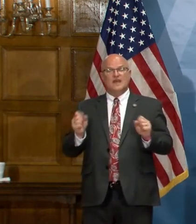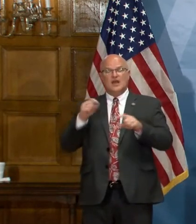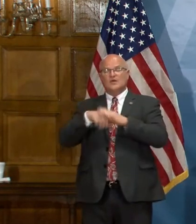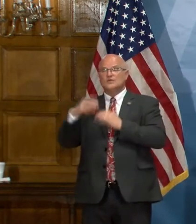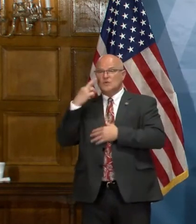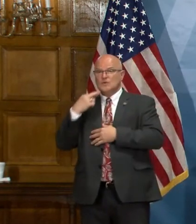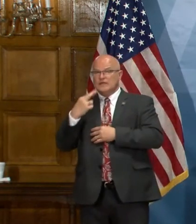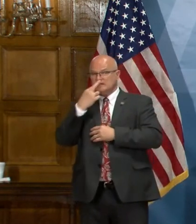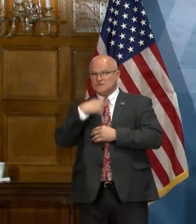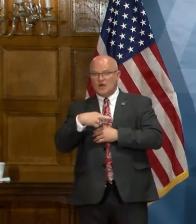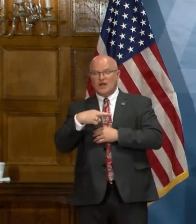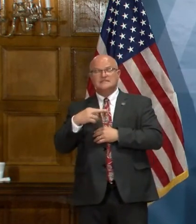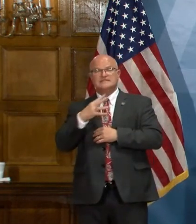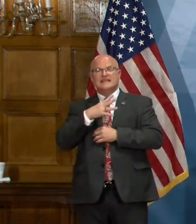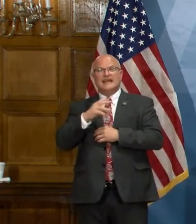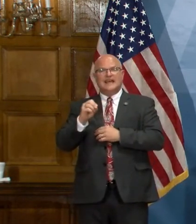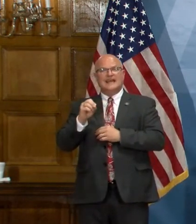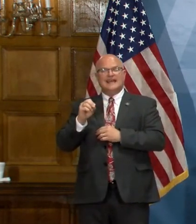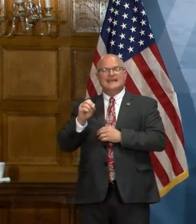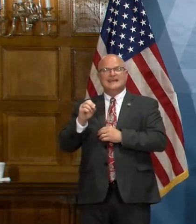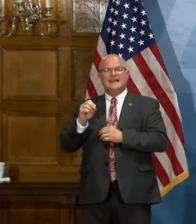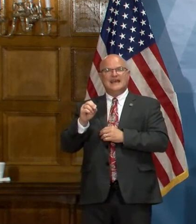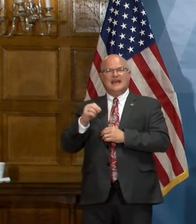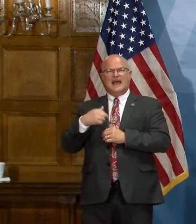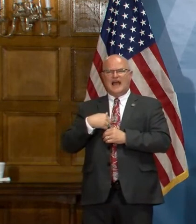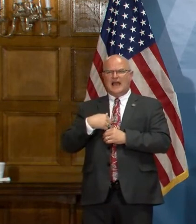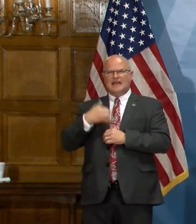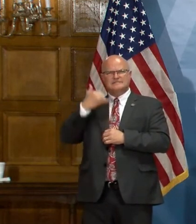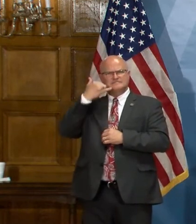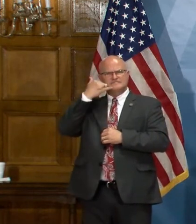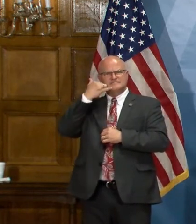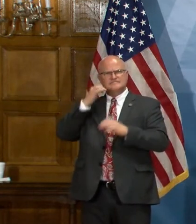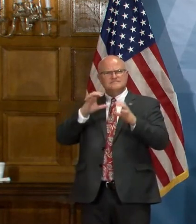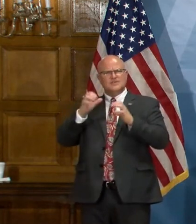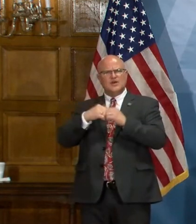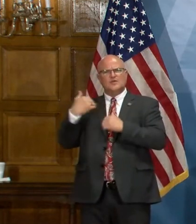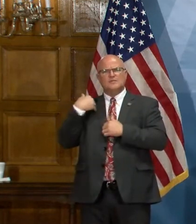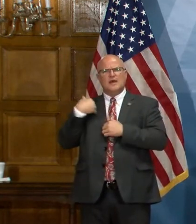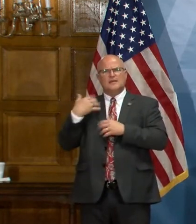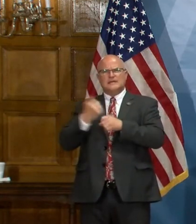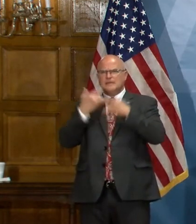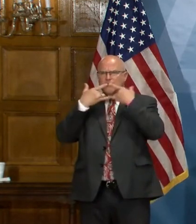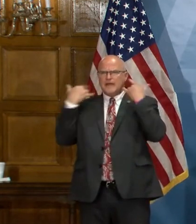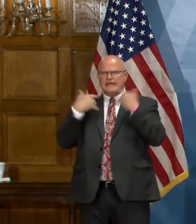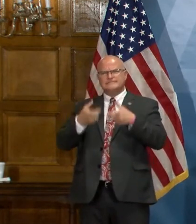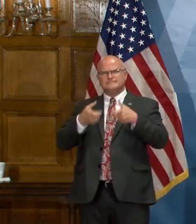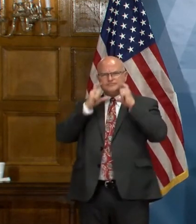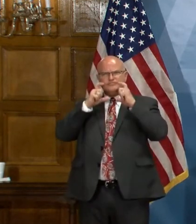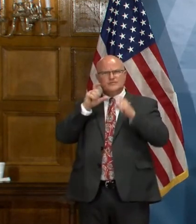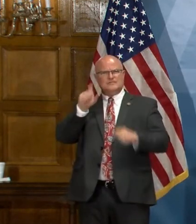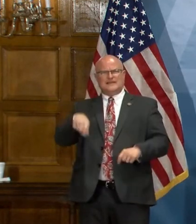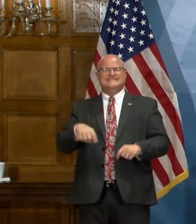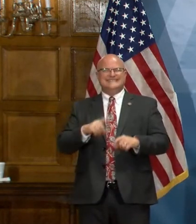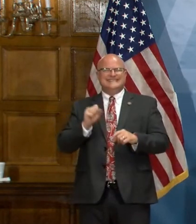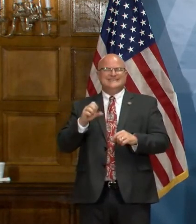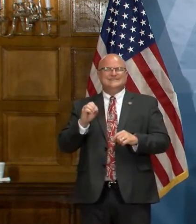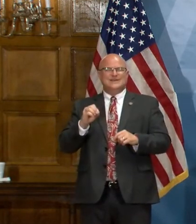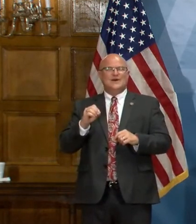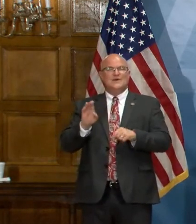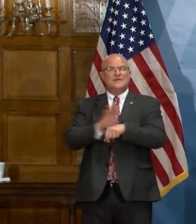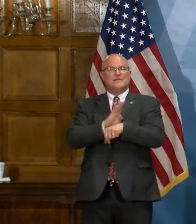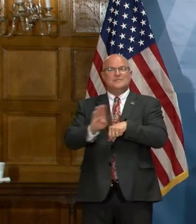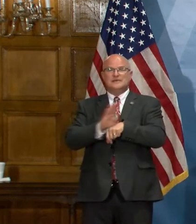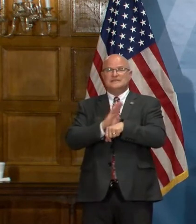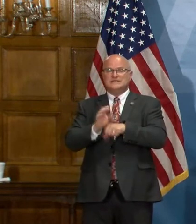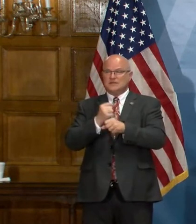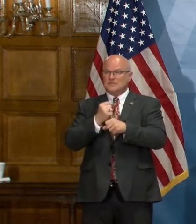into restaurants and I had a telephone call and they reminded me to get my mask on. And so the